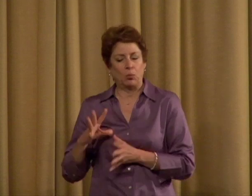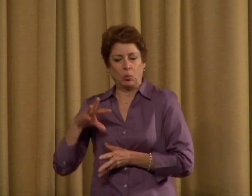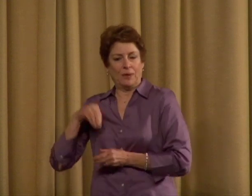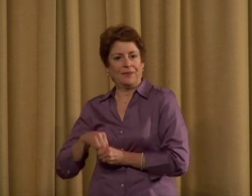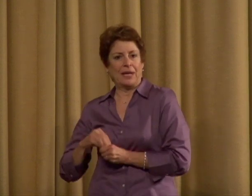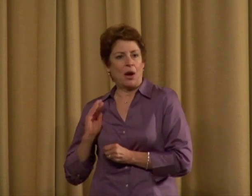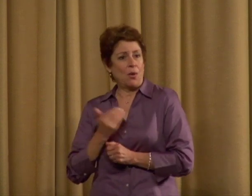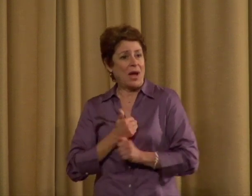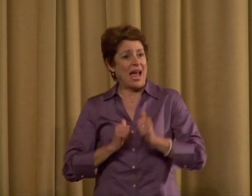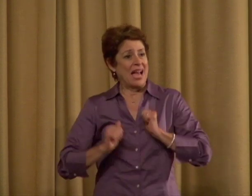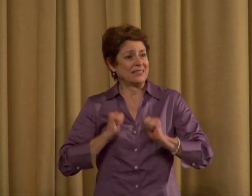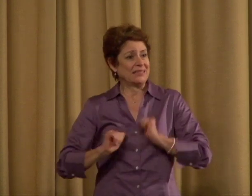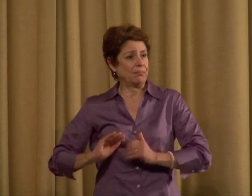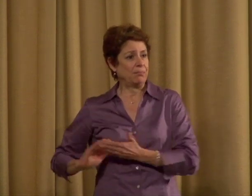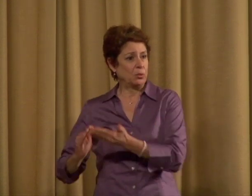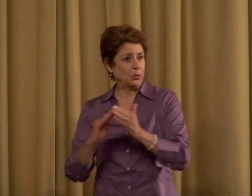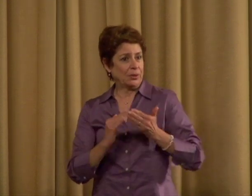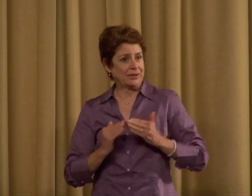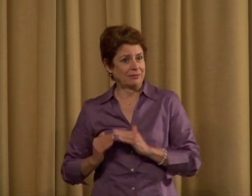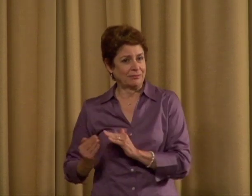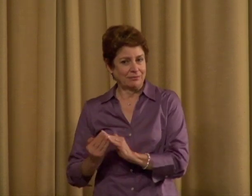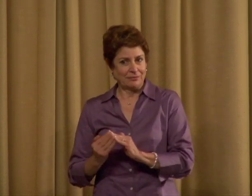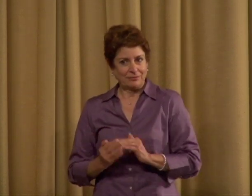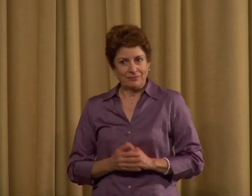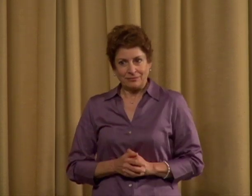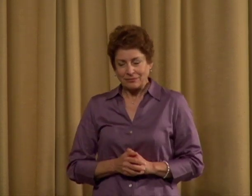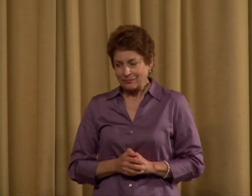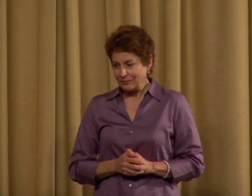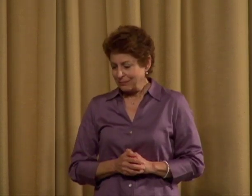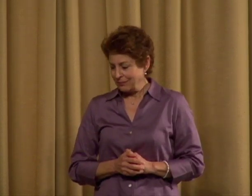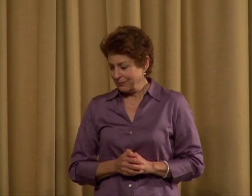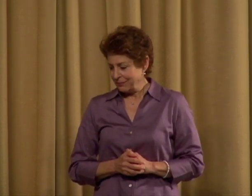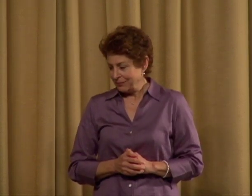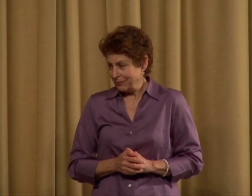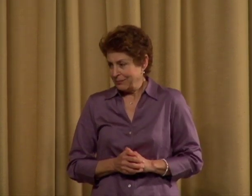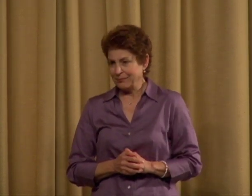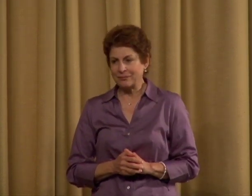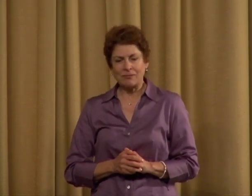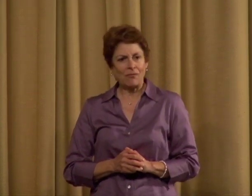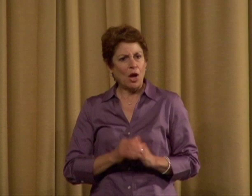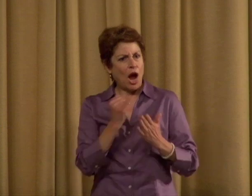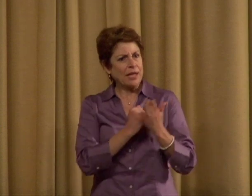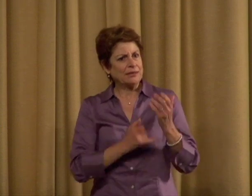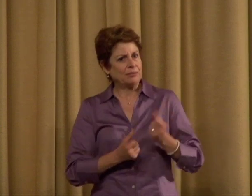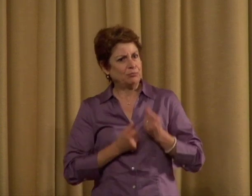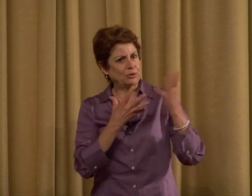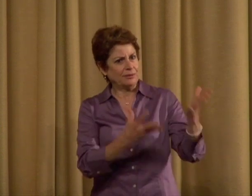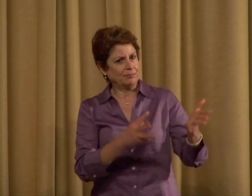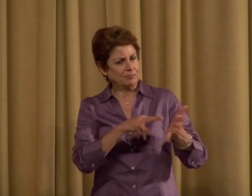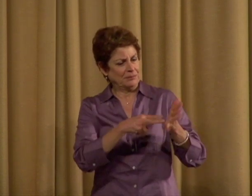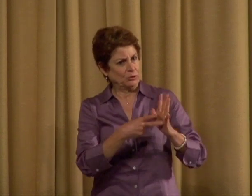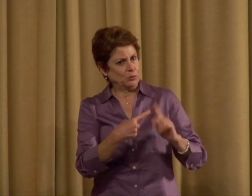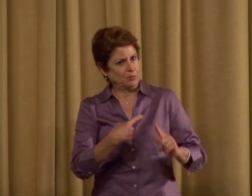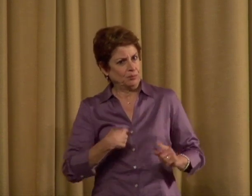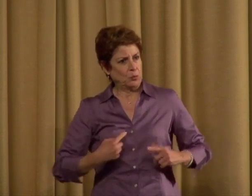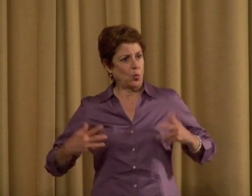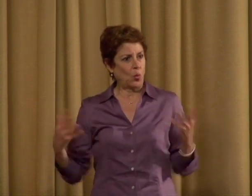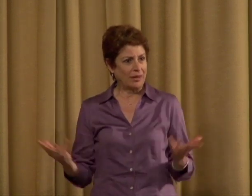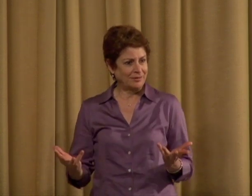An in-depth discussion of our involvement within the acting community and the theater community, artistic expression,